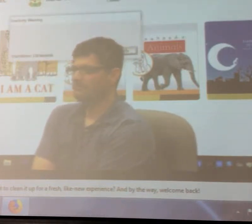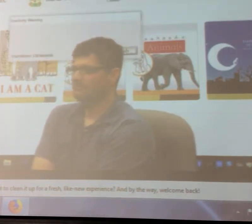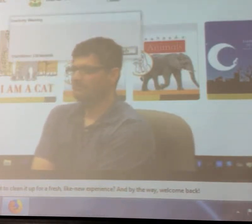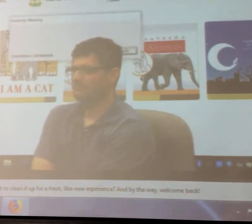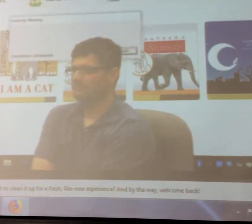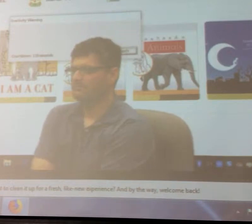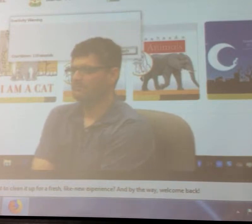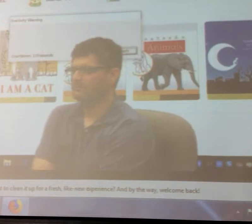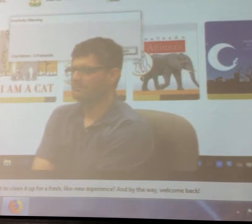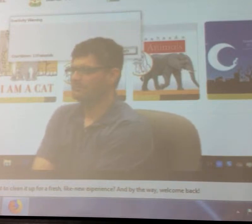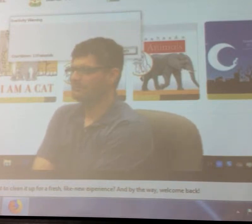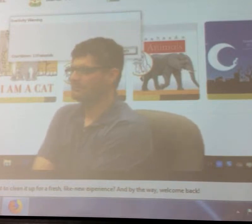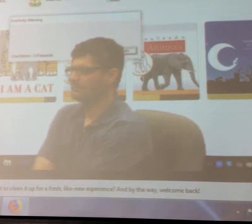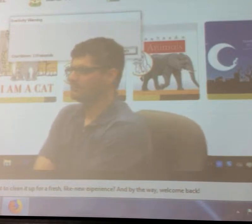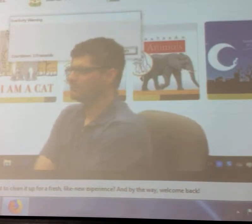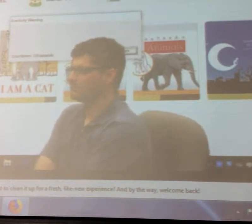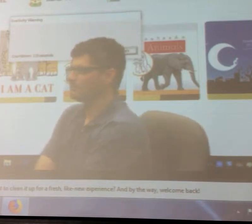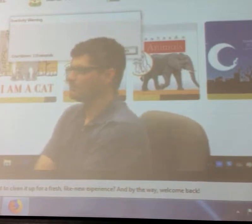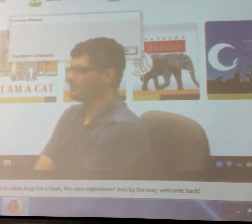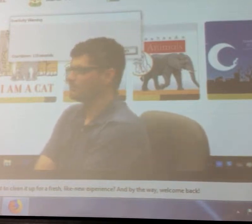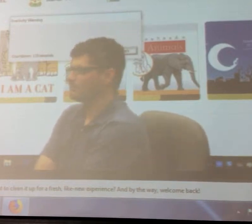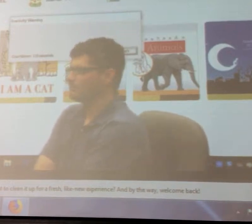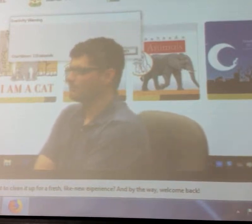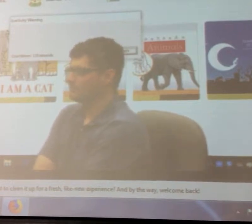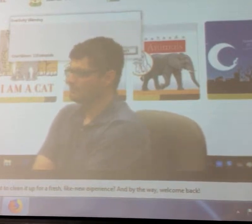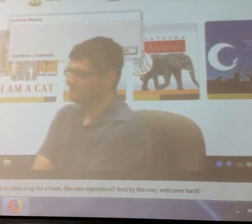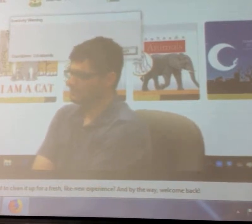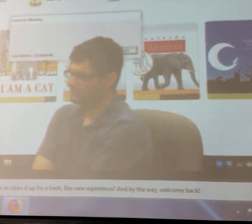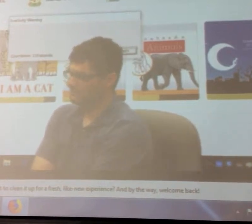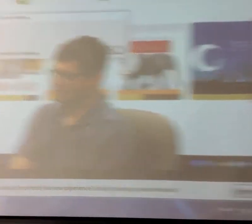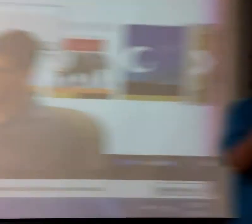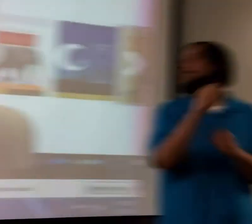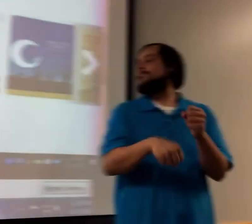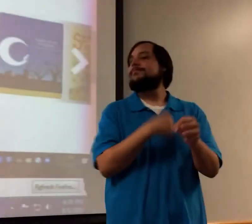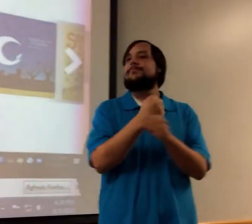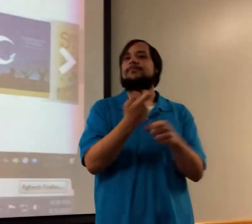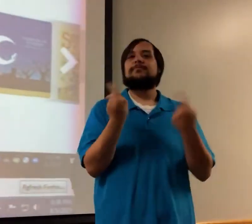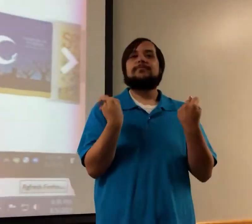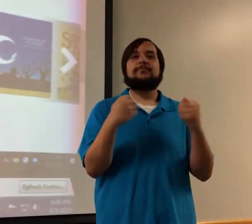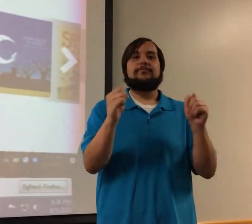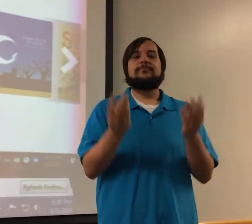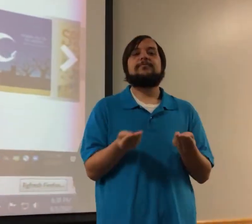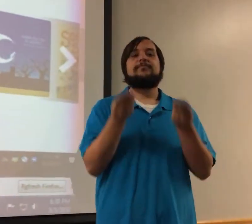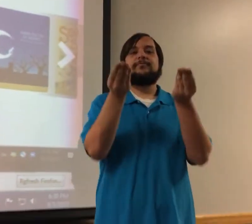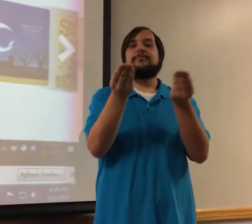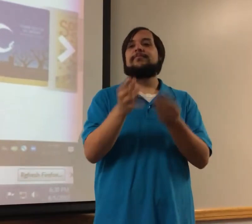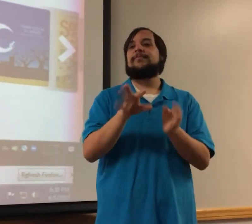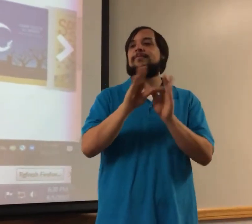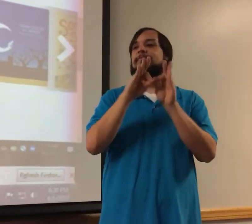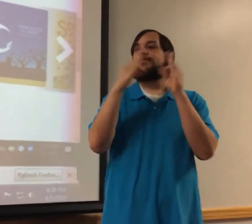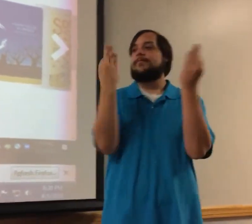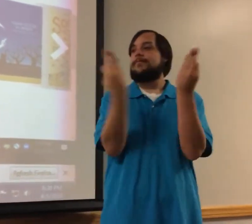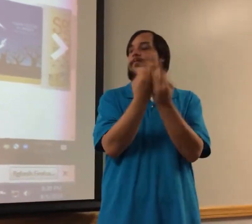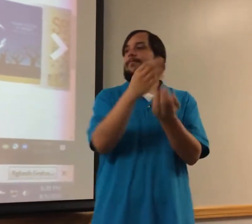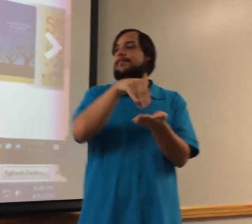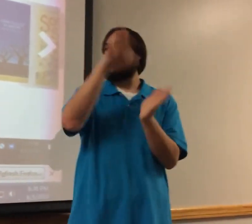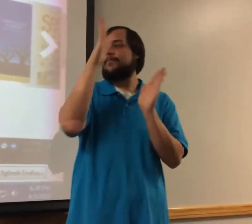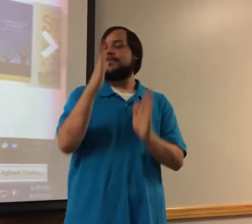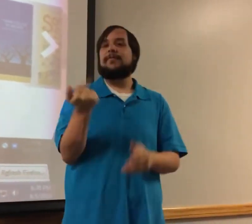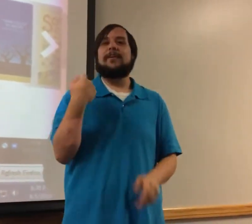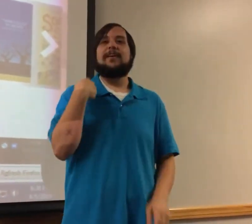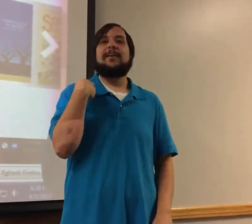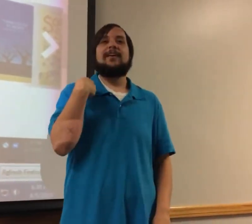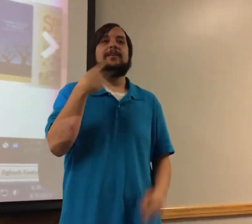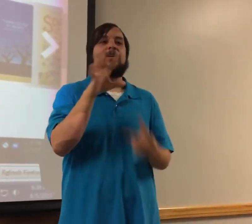And usually once a year, we try to offer that to our students' families so that they would have